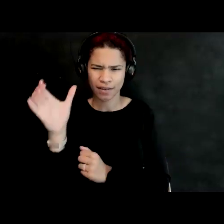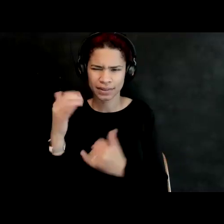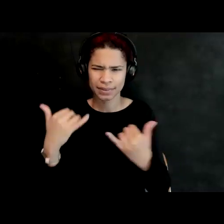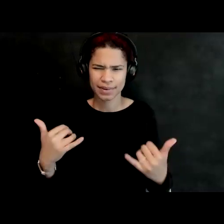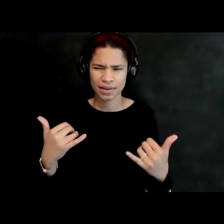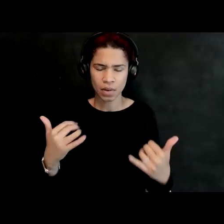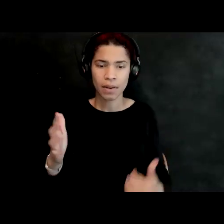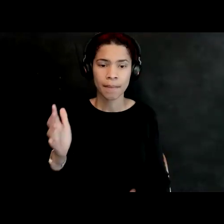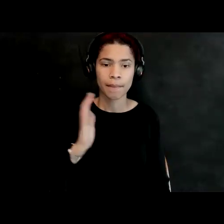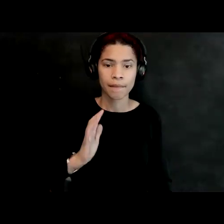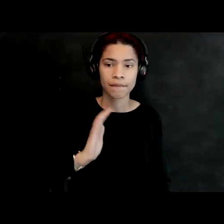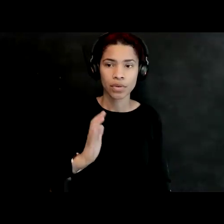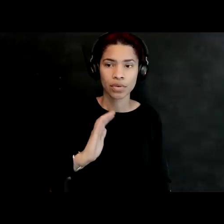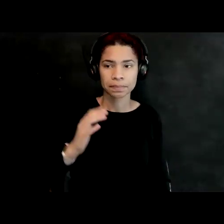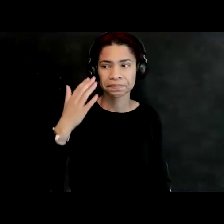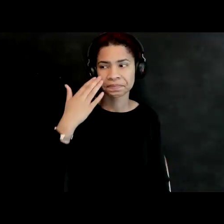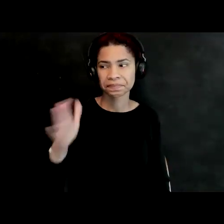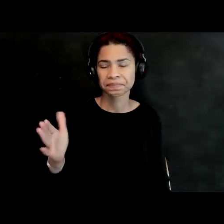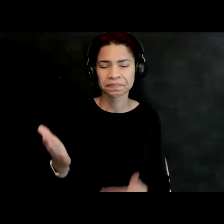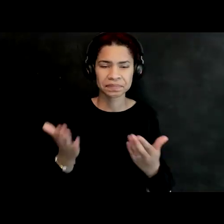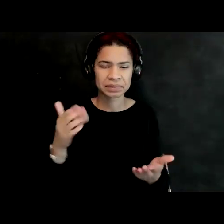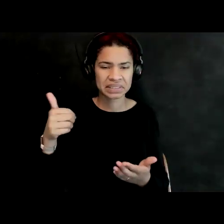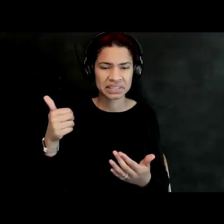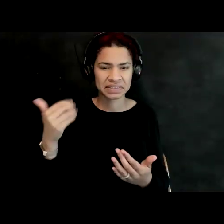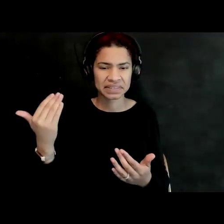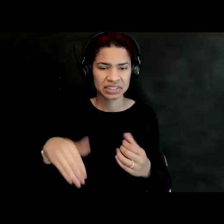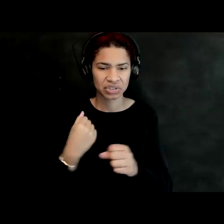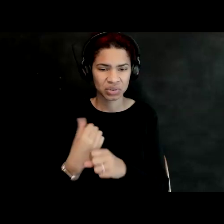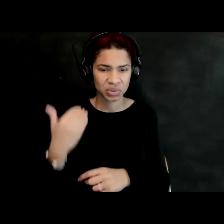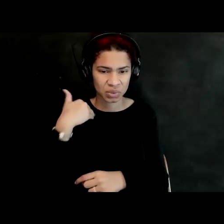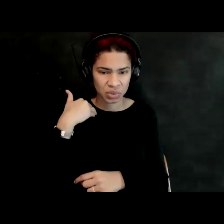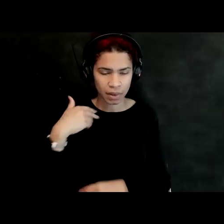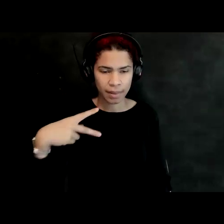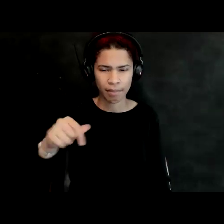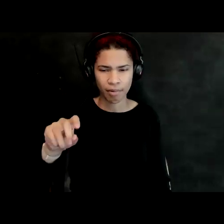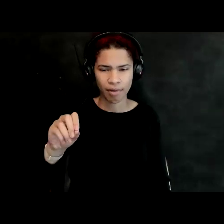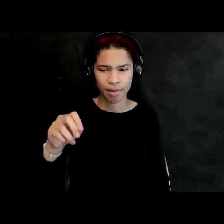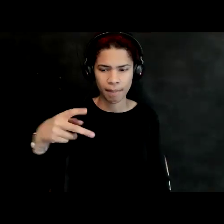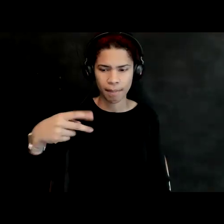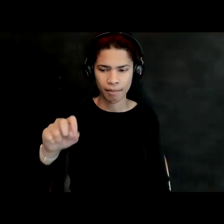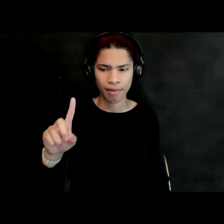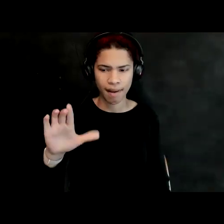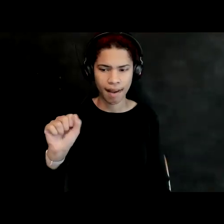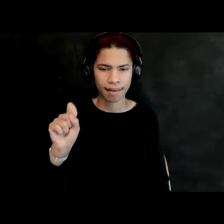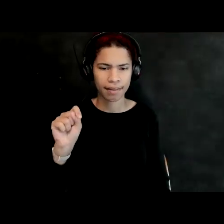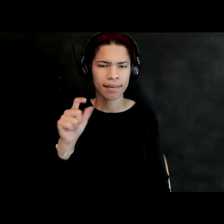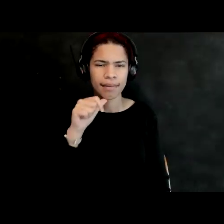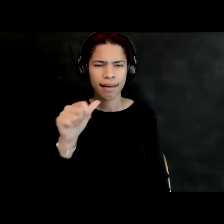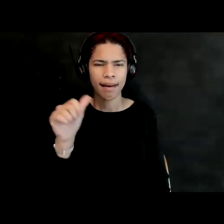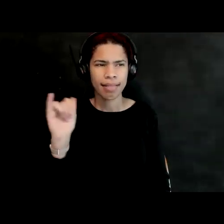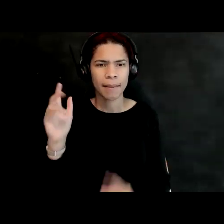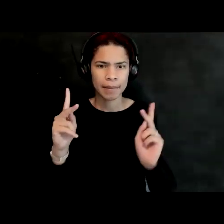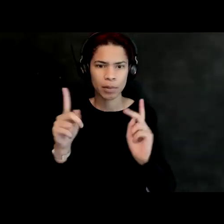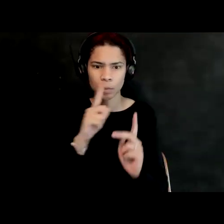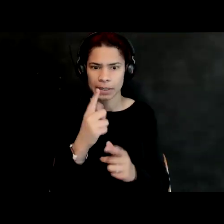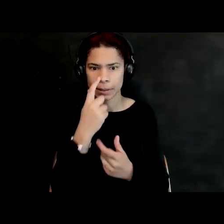It used to be, I would say maybe like 10, 15 years ago, podcasts weren't something that young people were super into. It